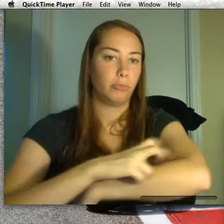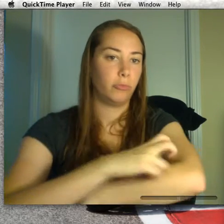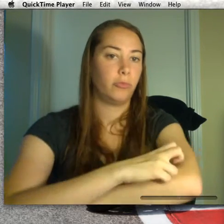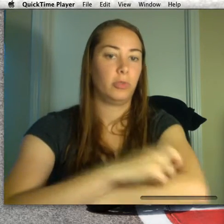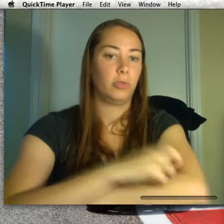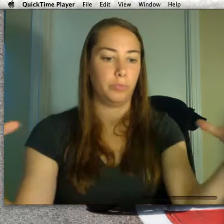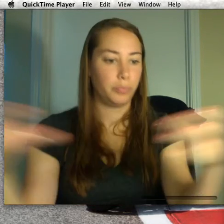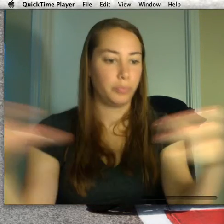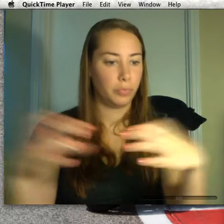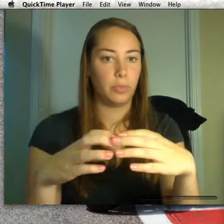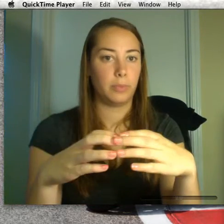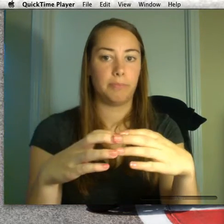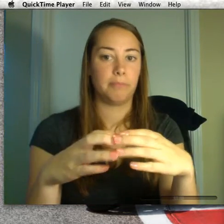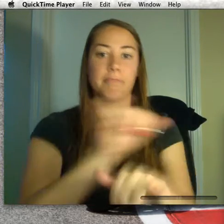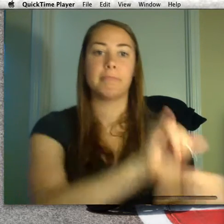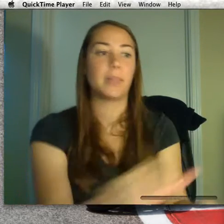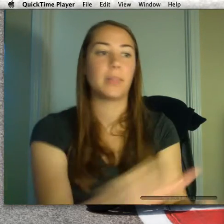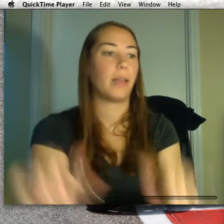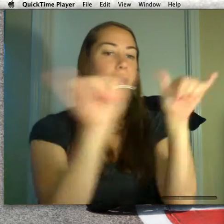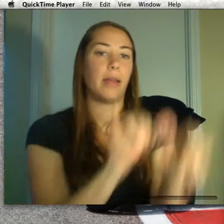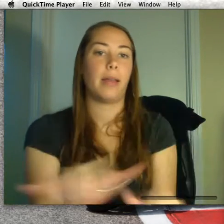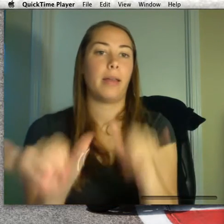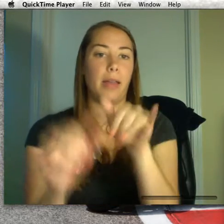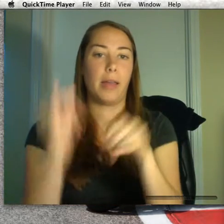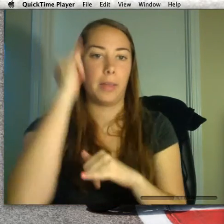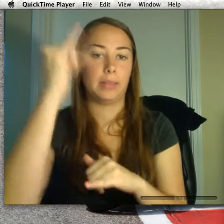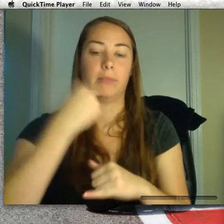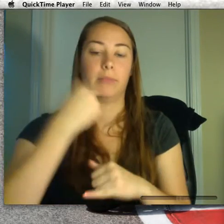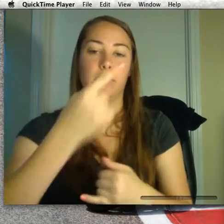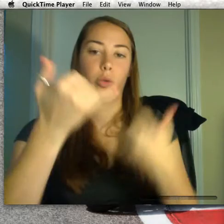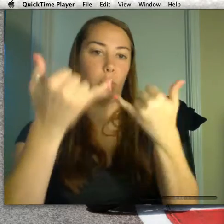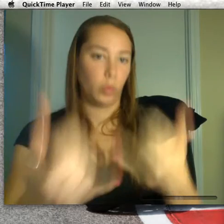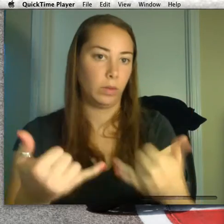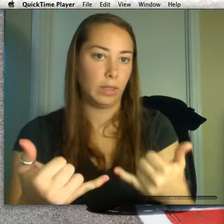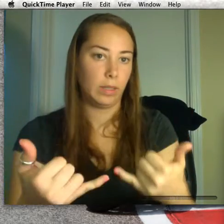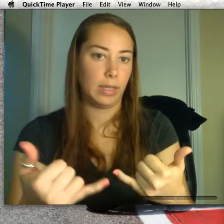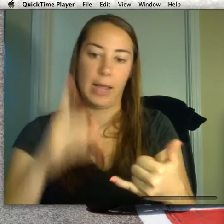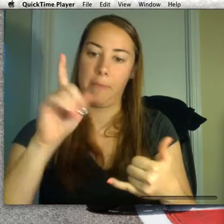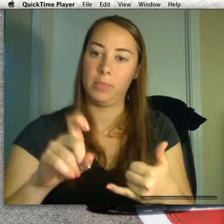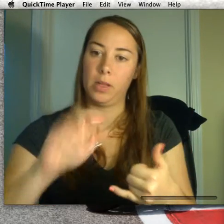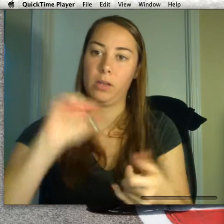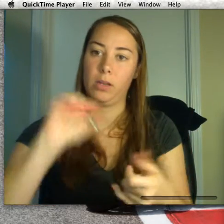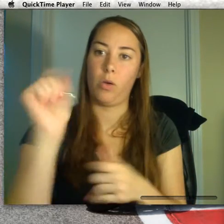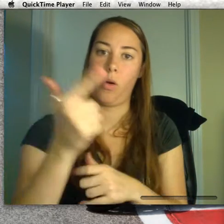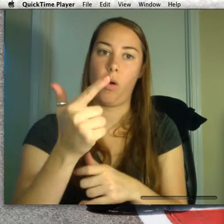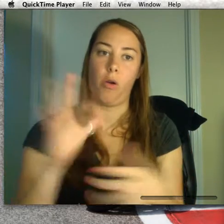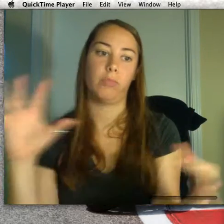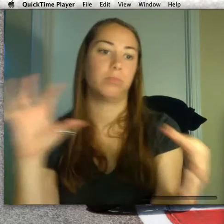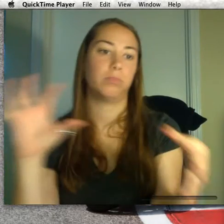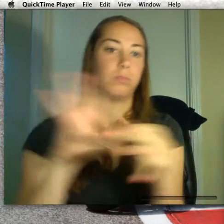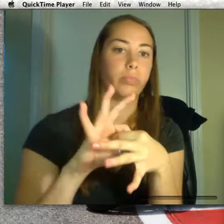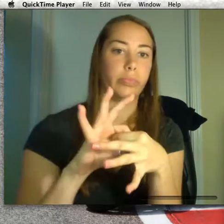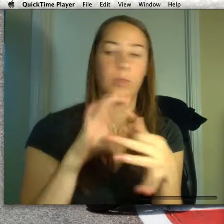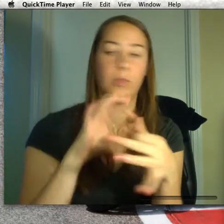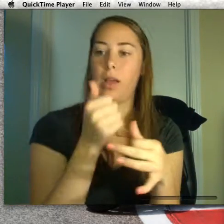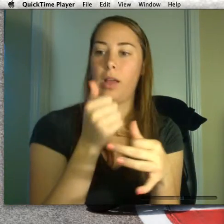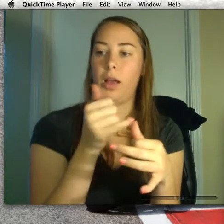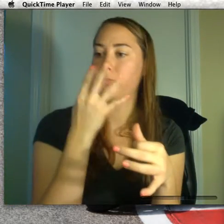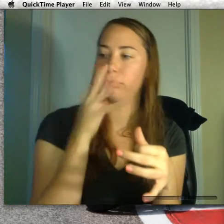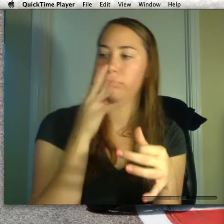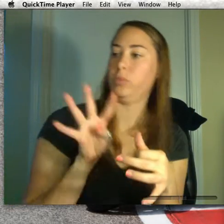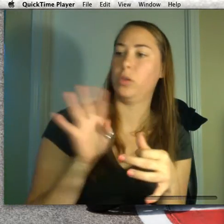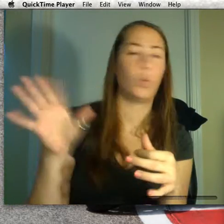asthma and could not breathe and gave out. Maybe the one that's behind got kicked by a bigger sheep. Whatever